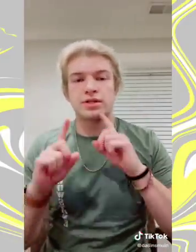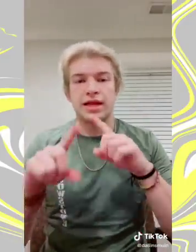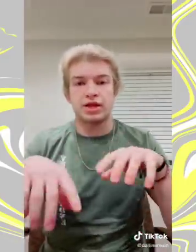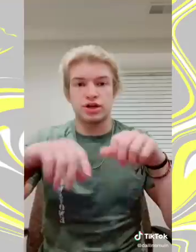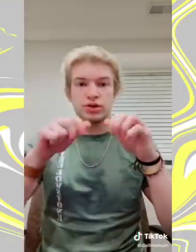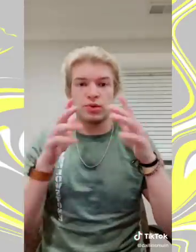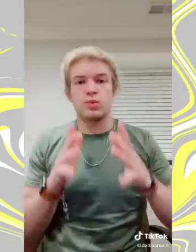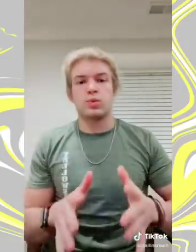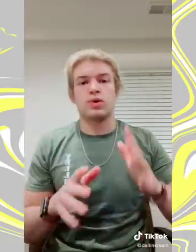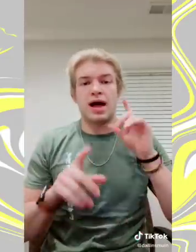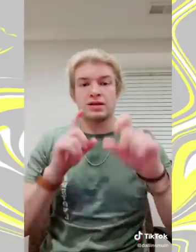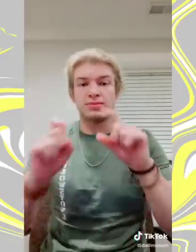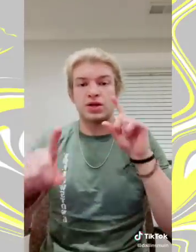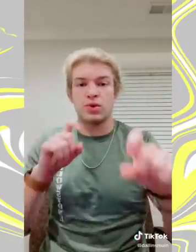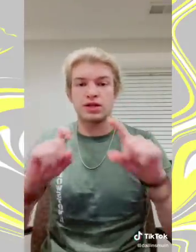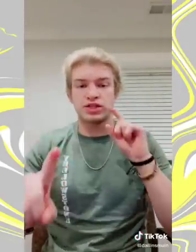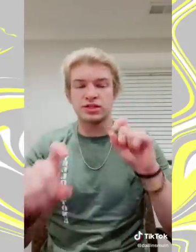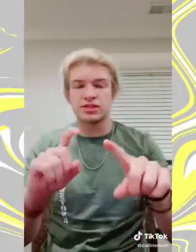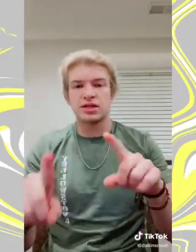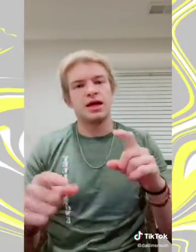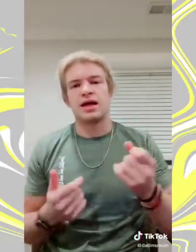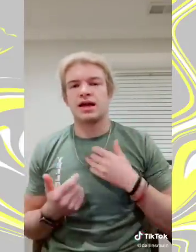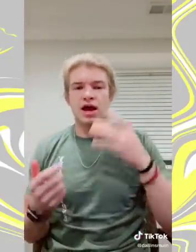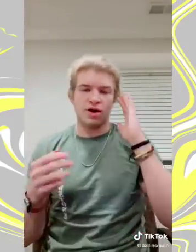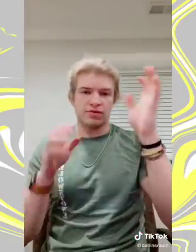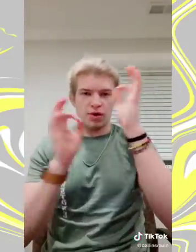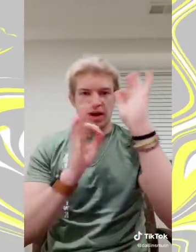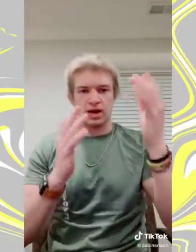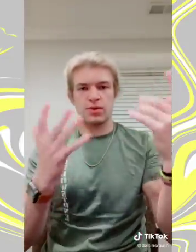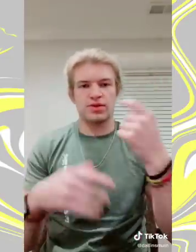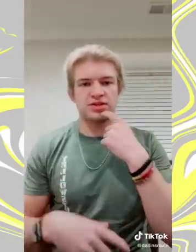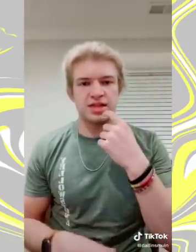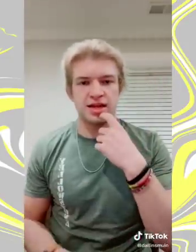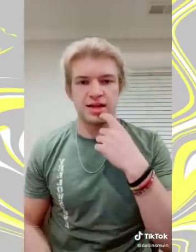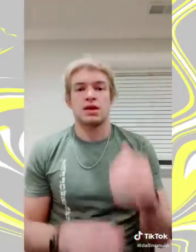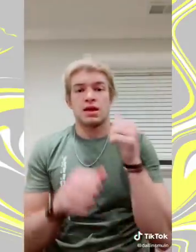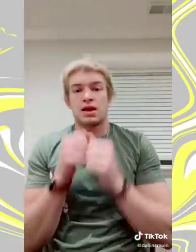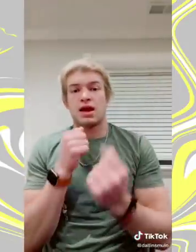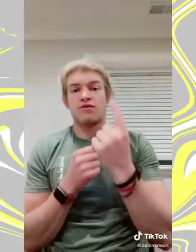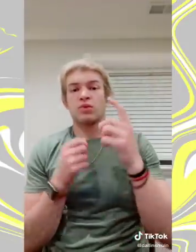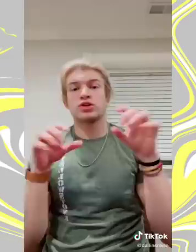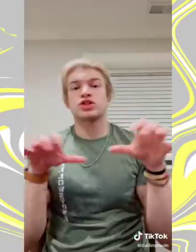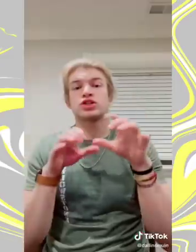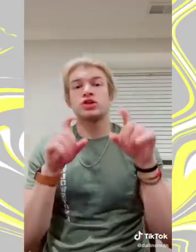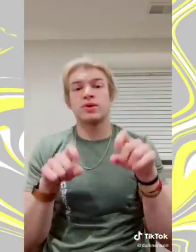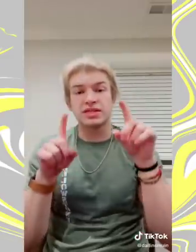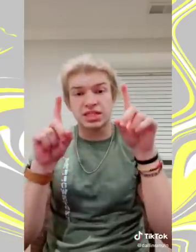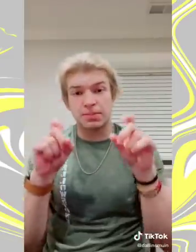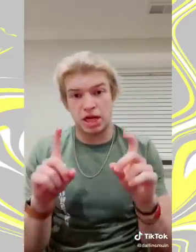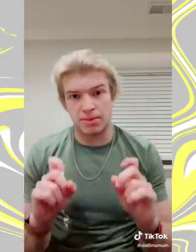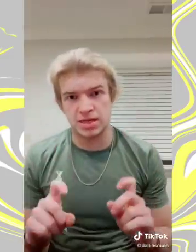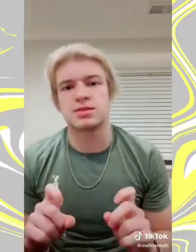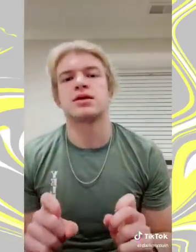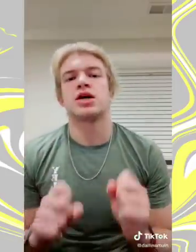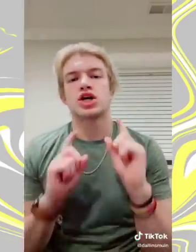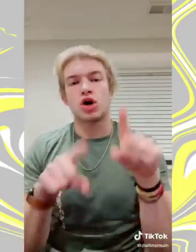taker will ask me questions and I'll have no idea what they're saying. Everyone should do an experiment. Go to